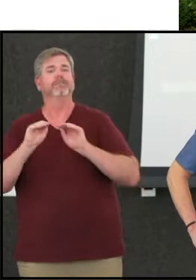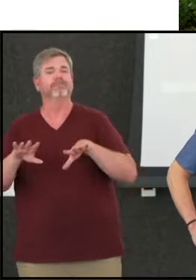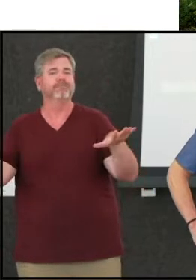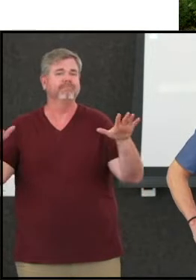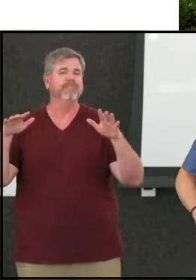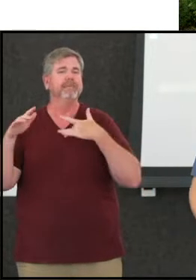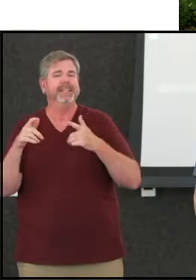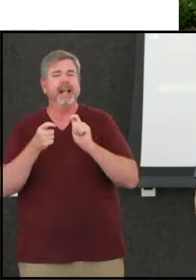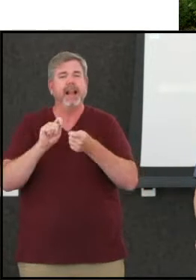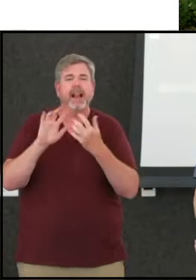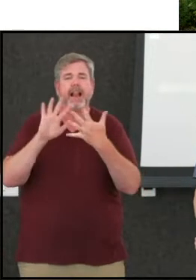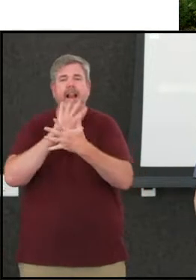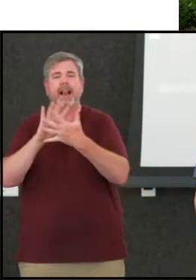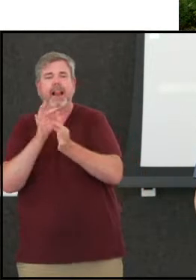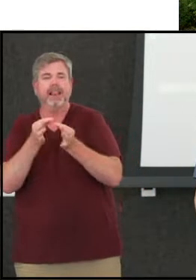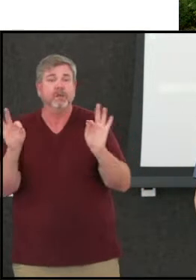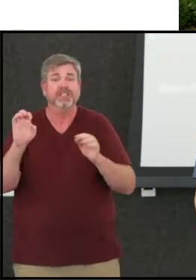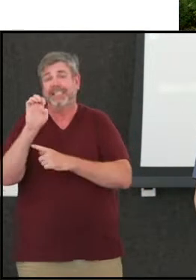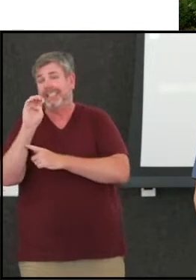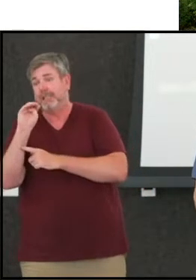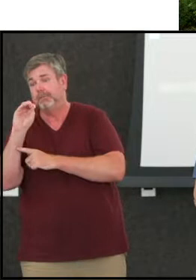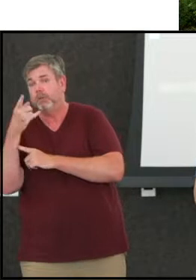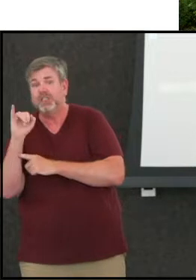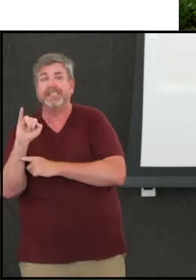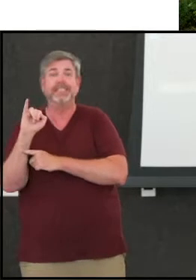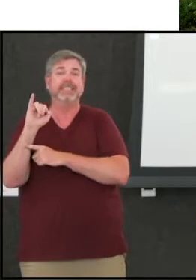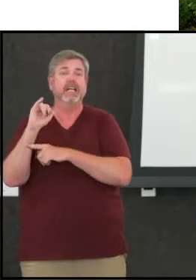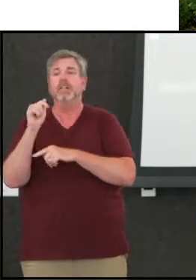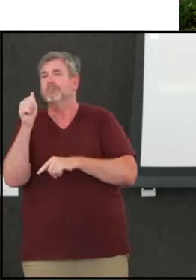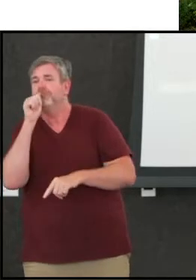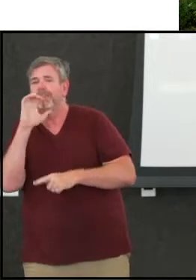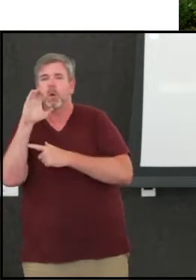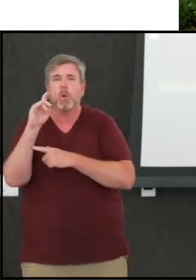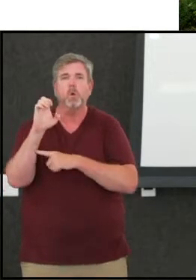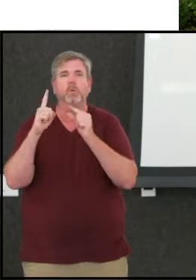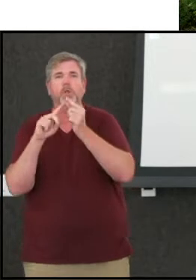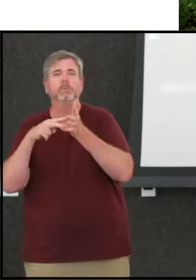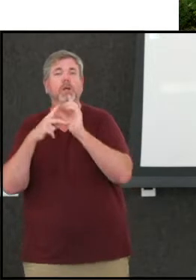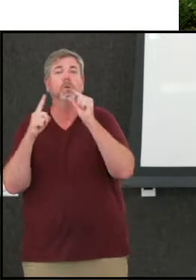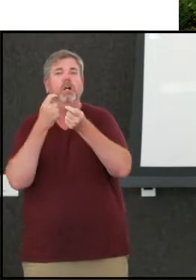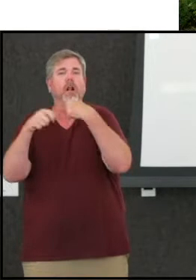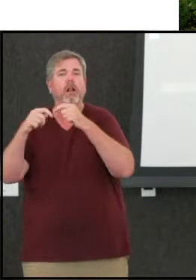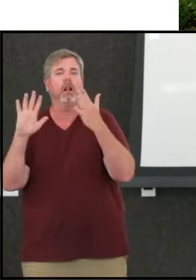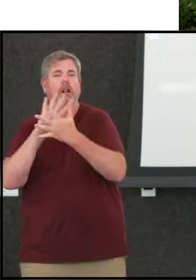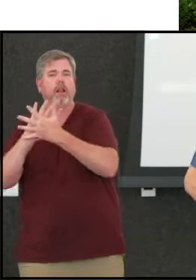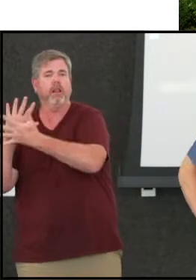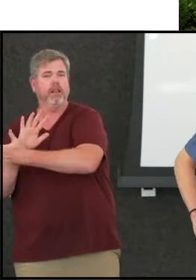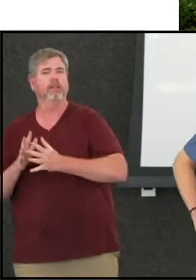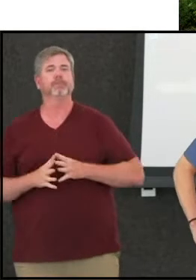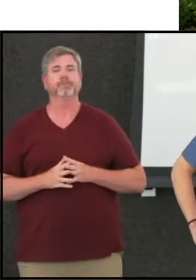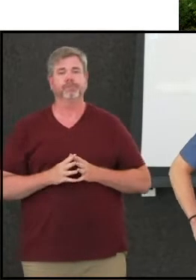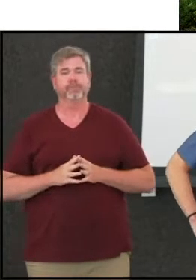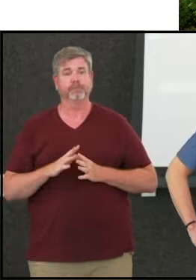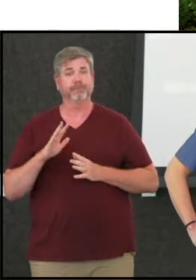on symbols for what each drug is called, and it's always changing and it's always being fought. And as parents, you're going to learn a